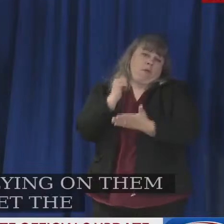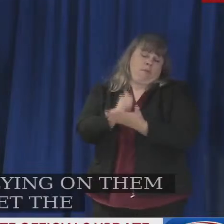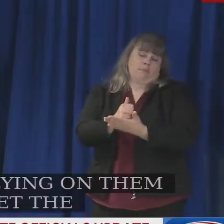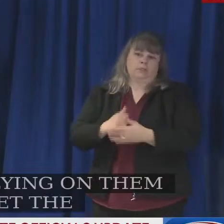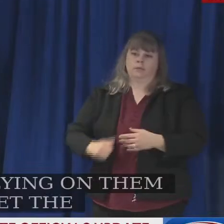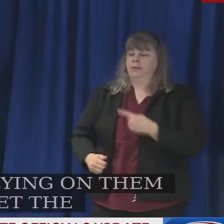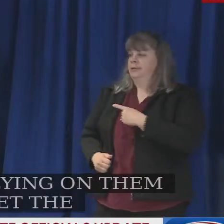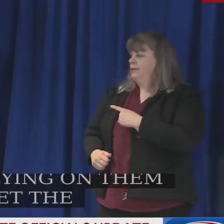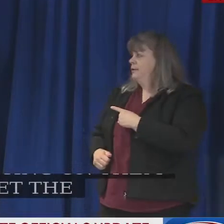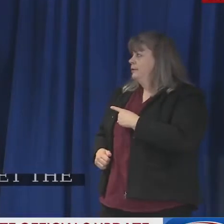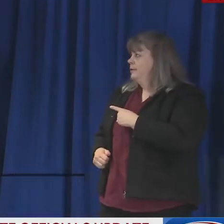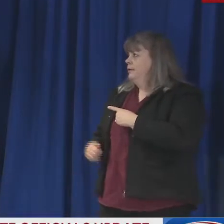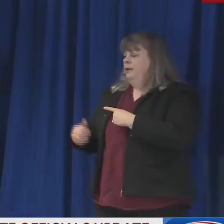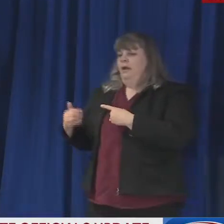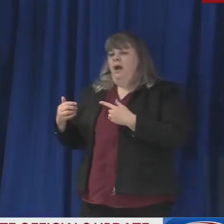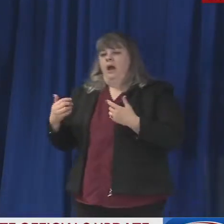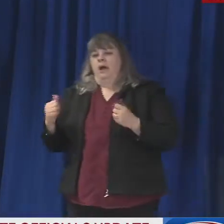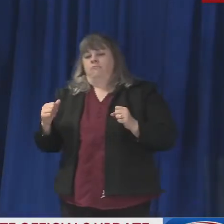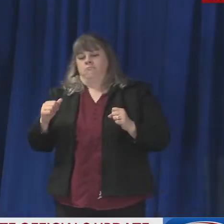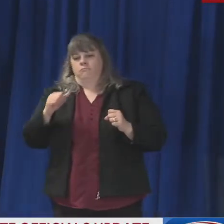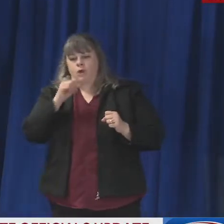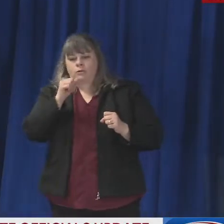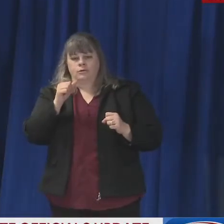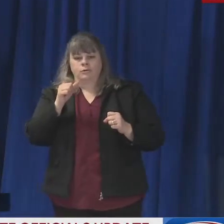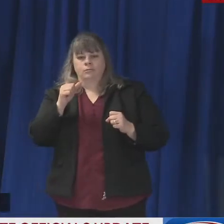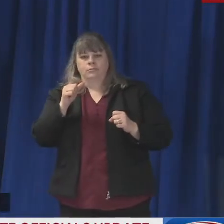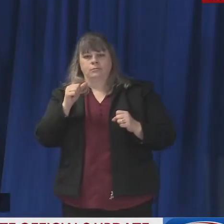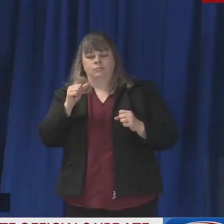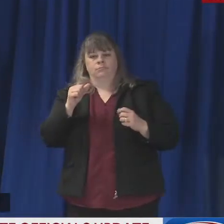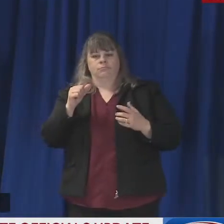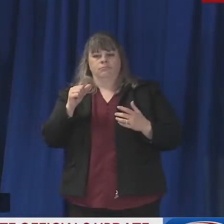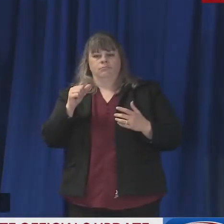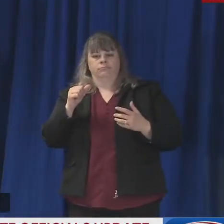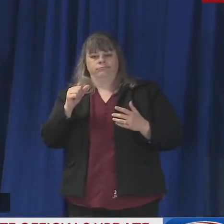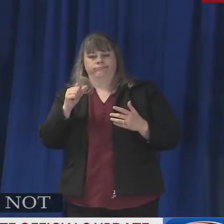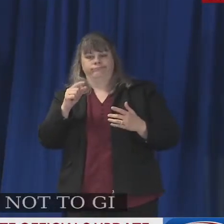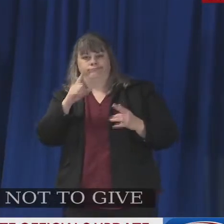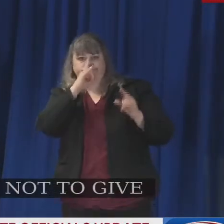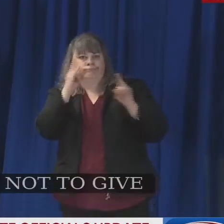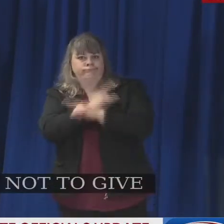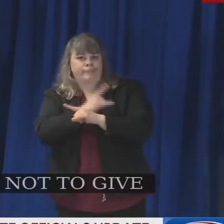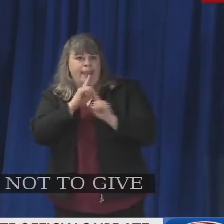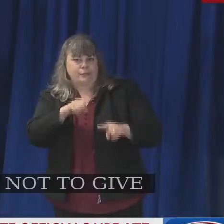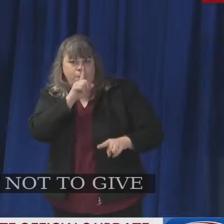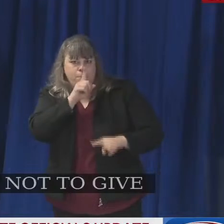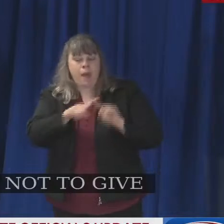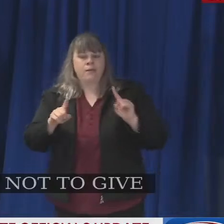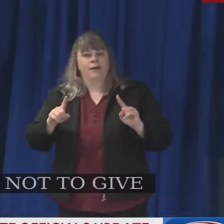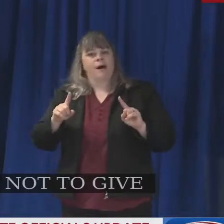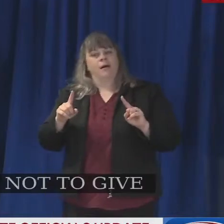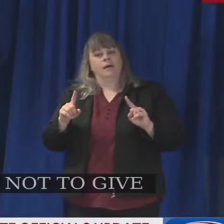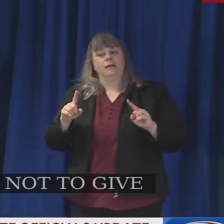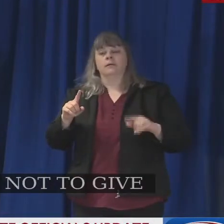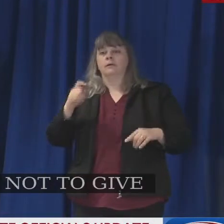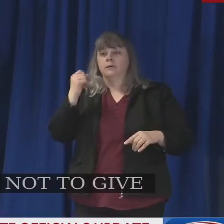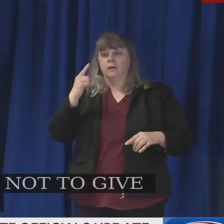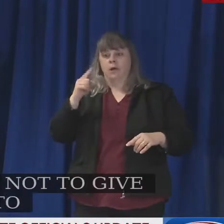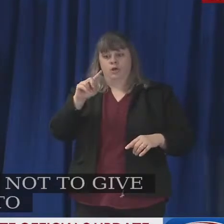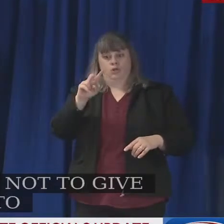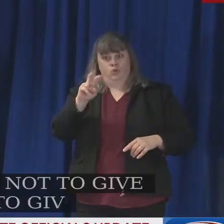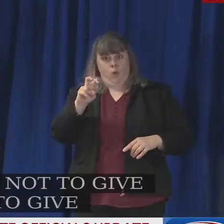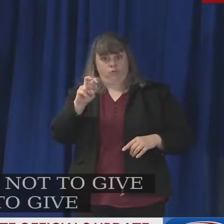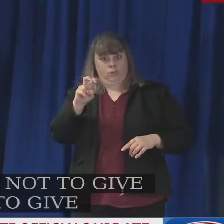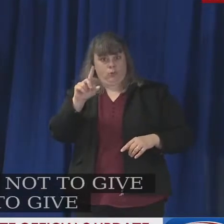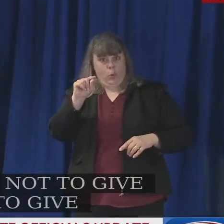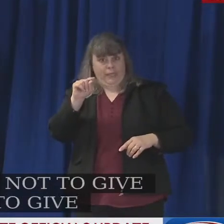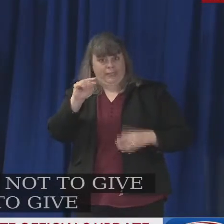Not to give a glib answer, but it's statistics. In a when you have a range of 220 cities and towns across the